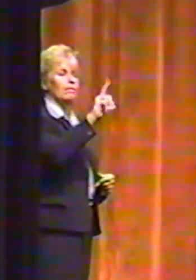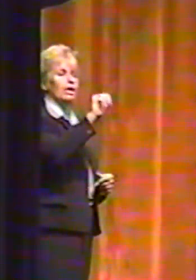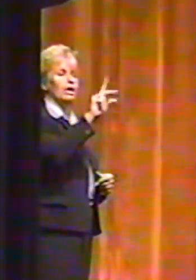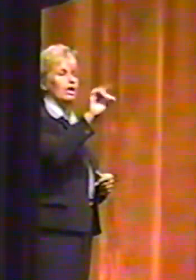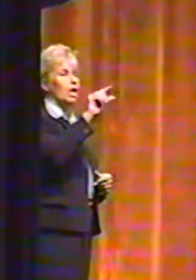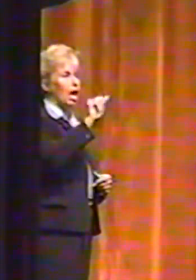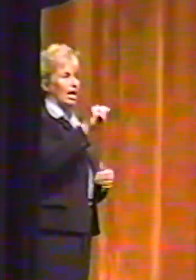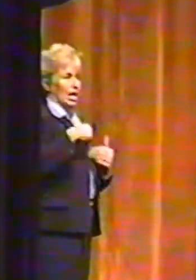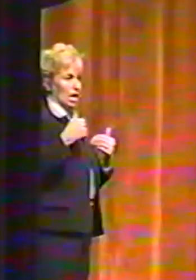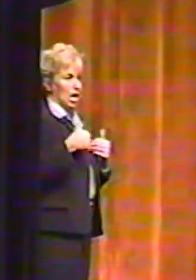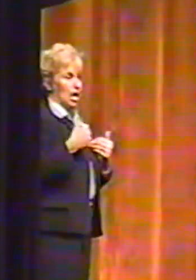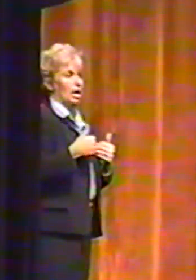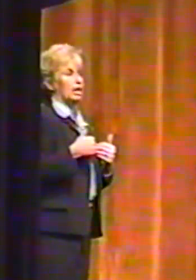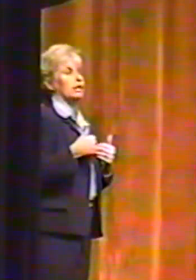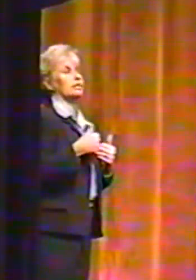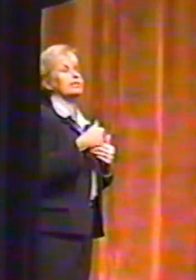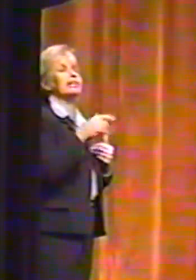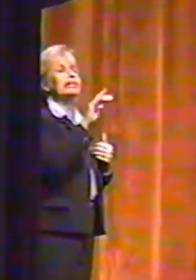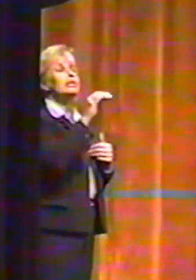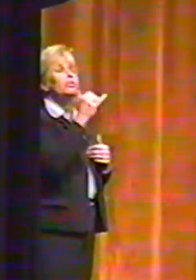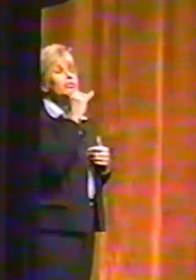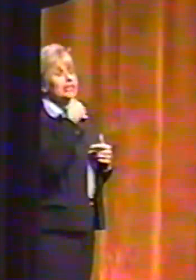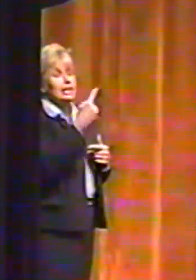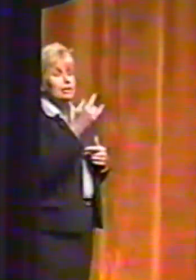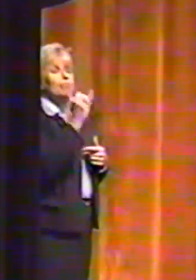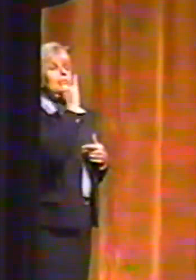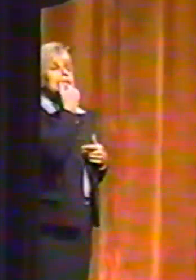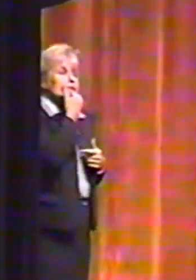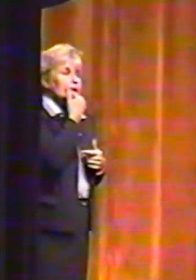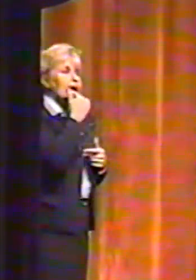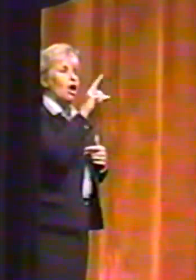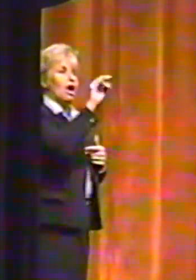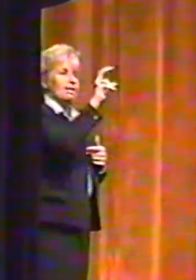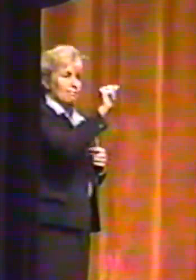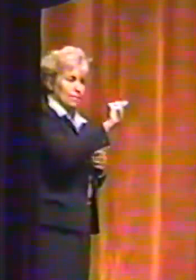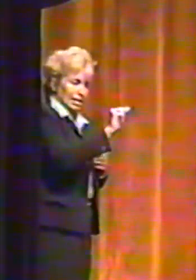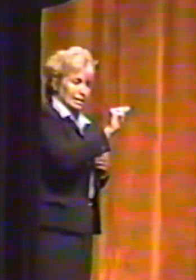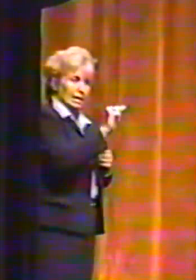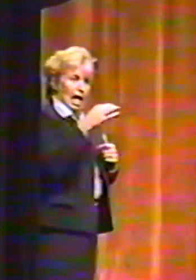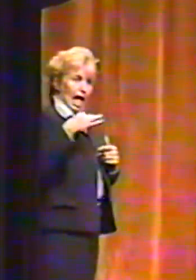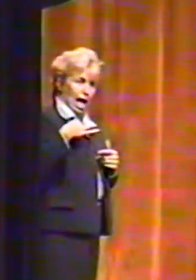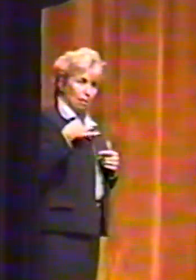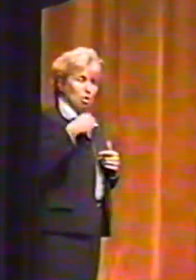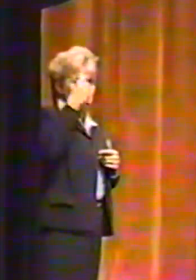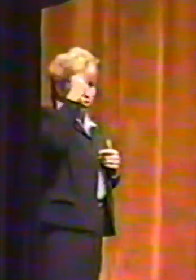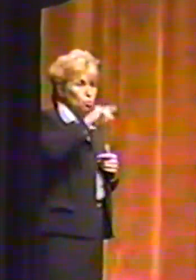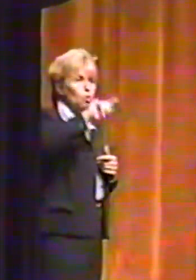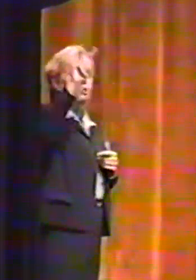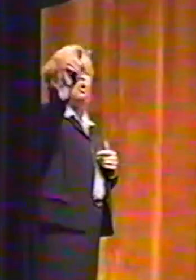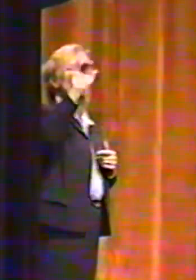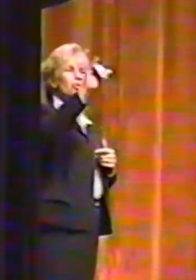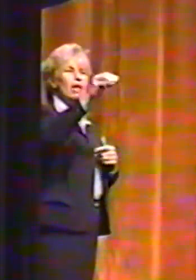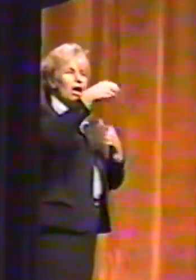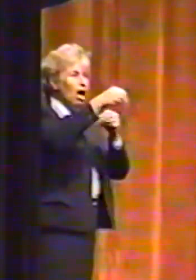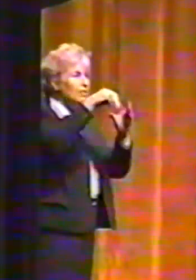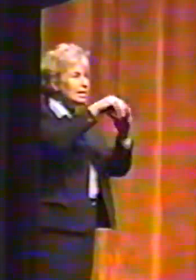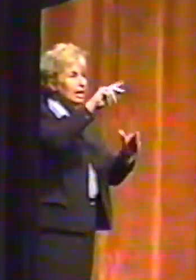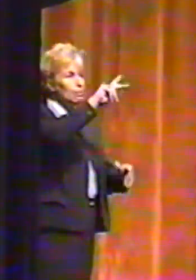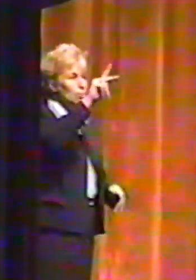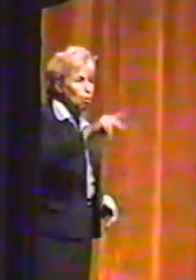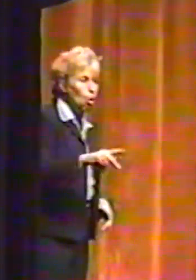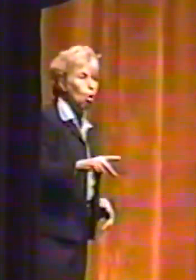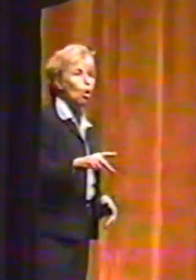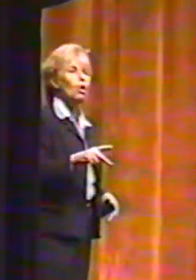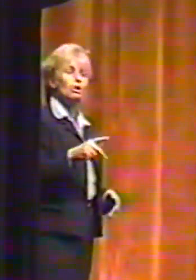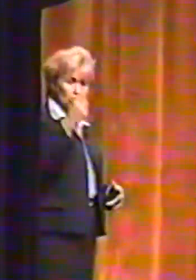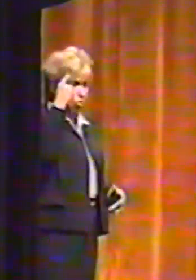said she made a mistake on her visa application and thought she was going up to the INS office in Portland to straighten things out. In fact, she felt